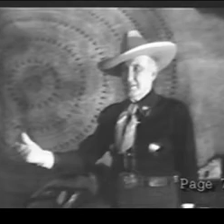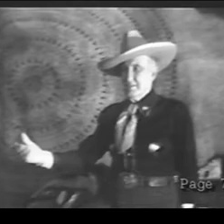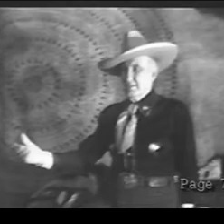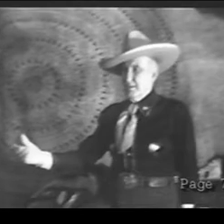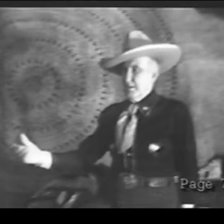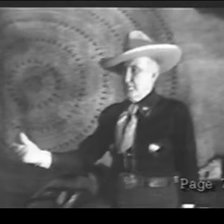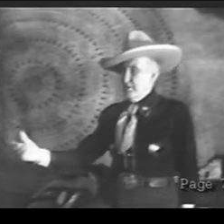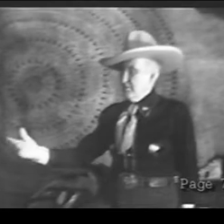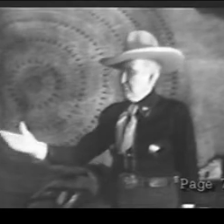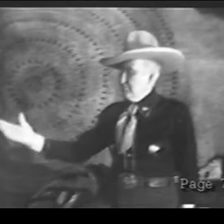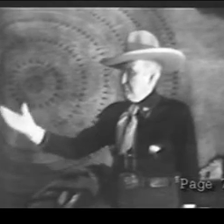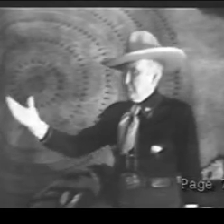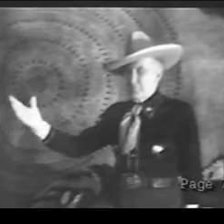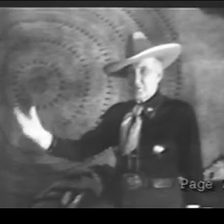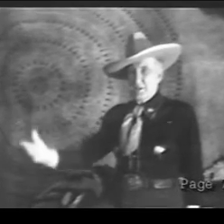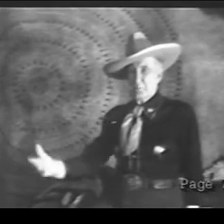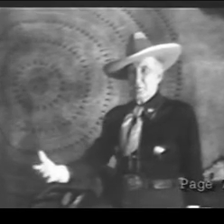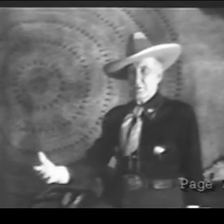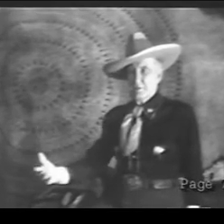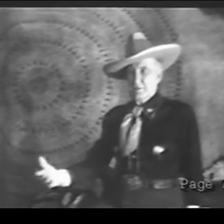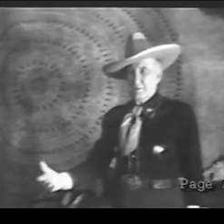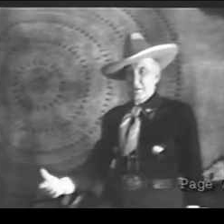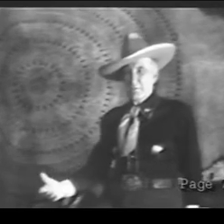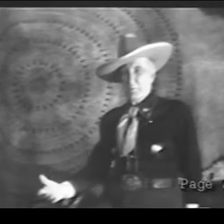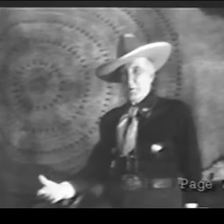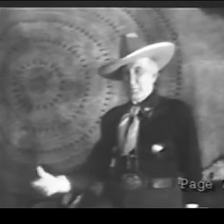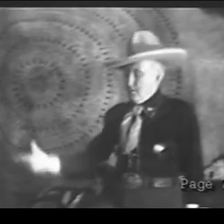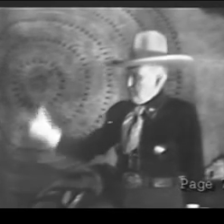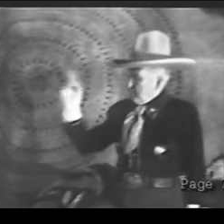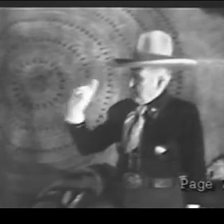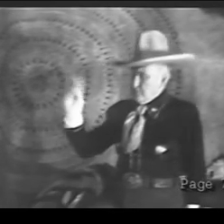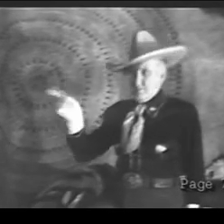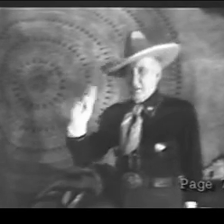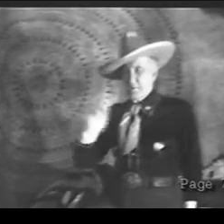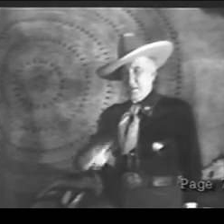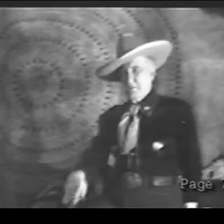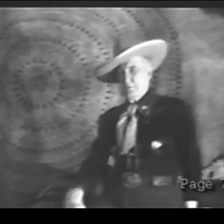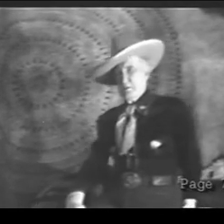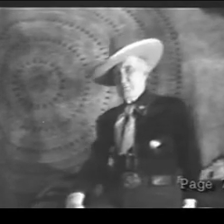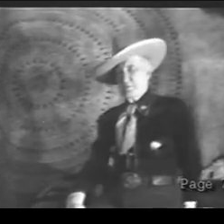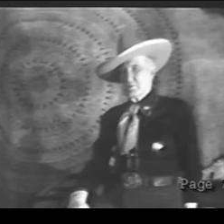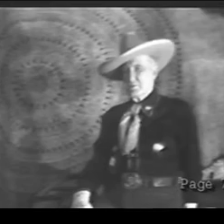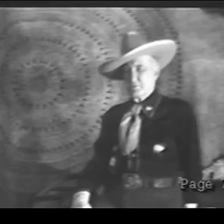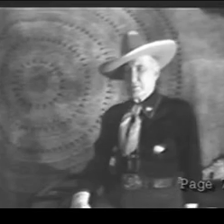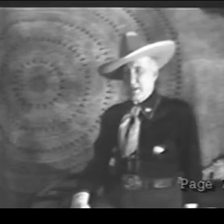idea of the ceremony of the pipe. Now, those teepees, I don't know whether I mentioned this to you or